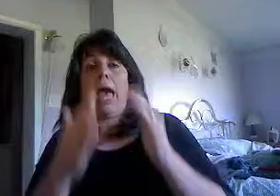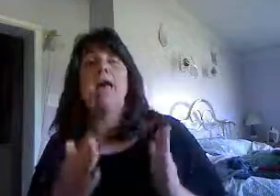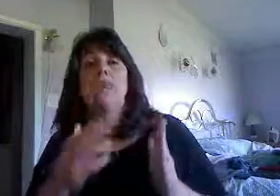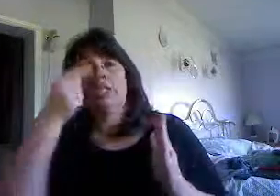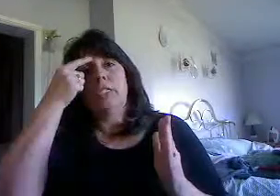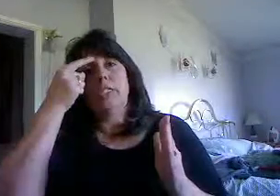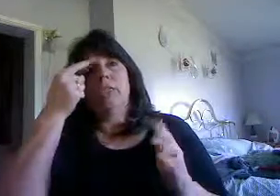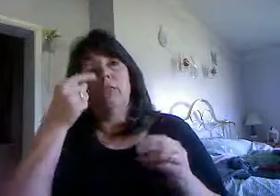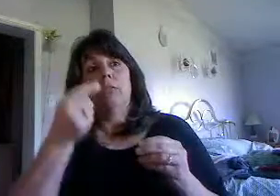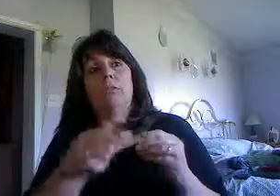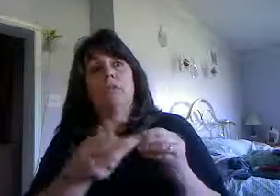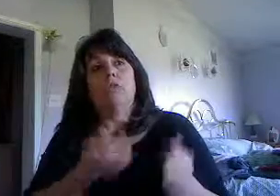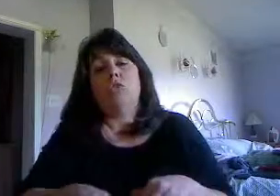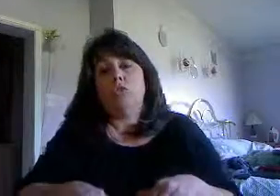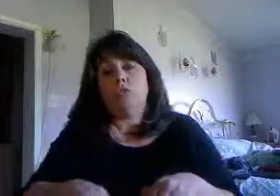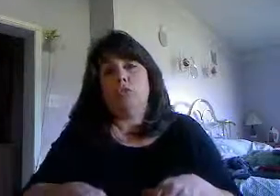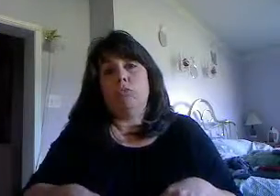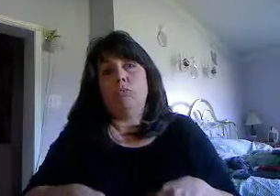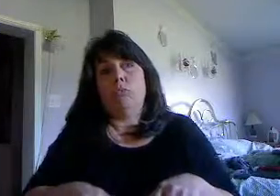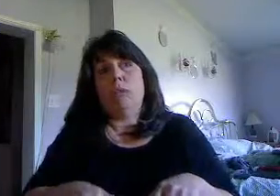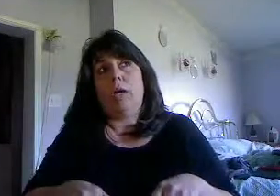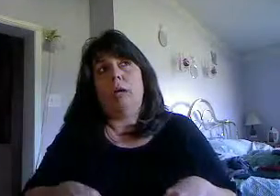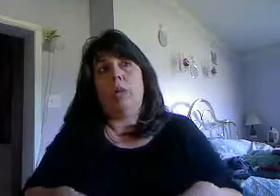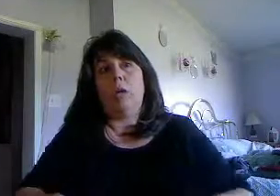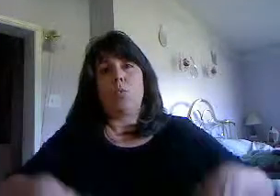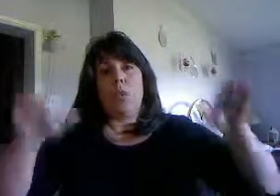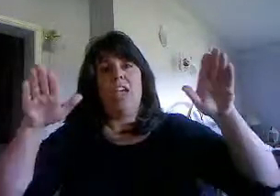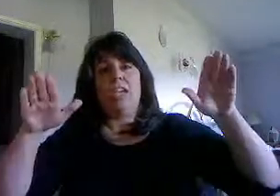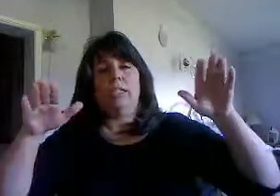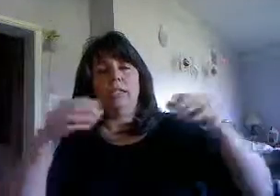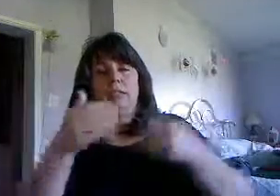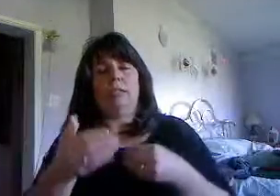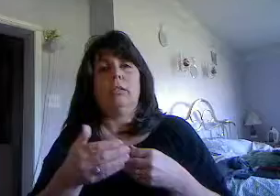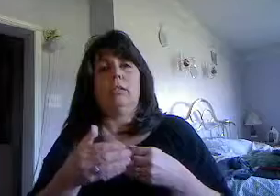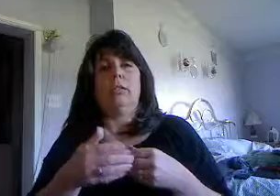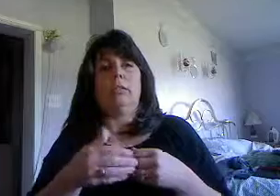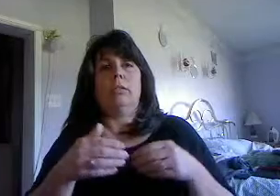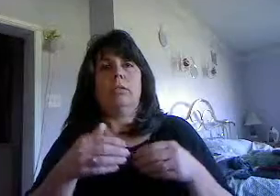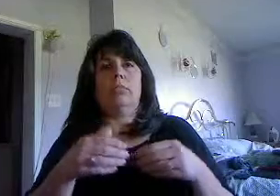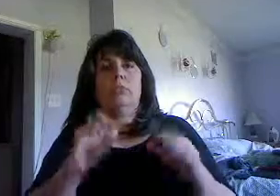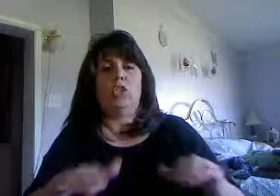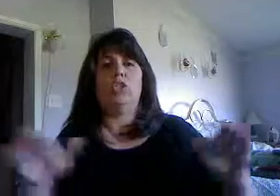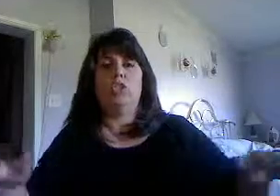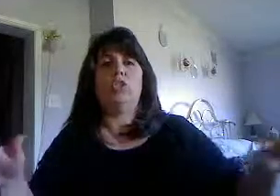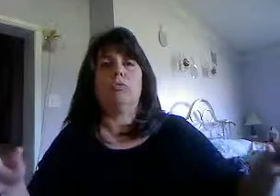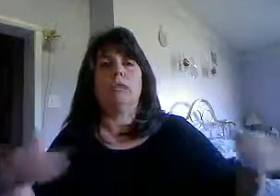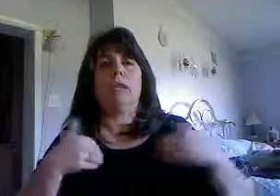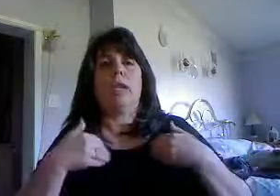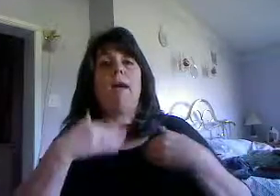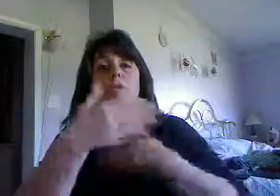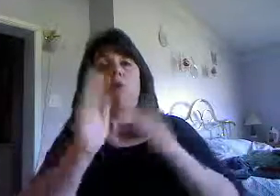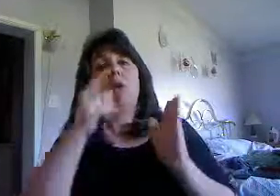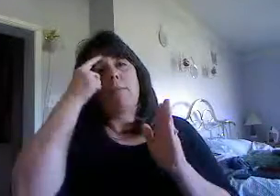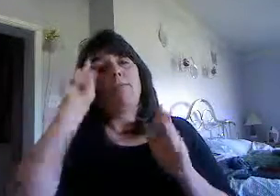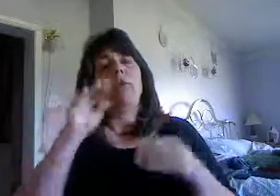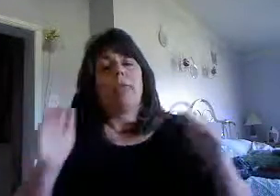increase in marriages and birth rates, there were also several federal initiatives that encouraged the middle class to leave the central